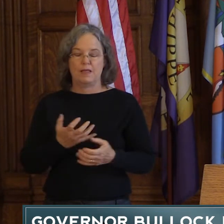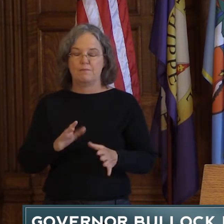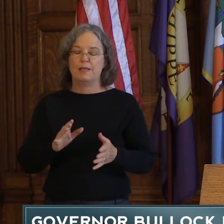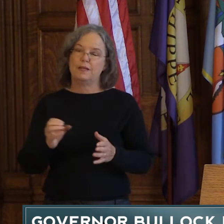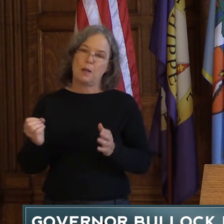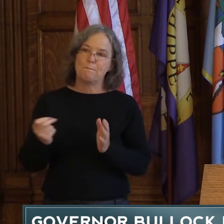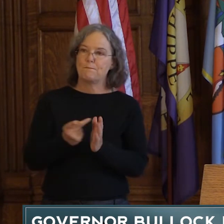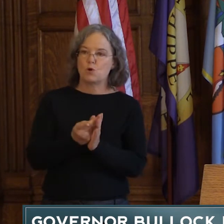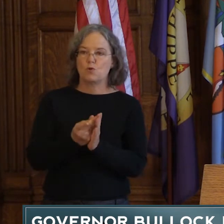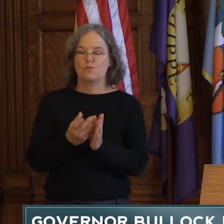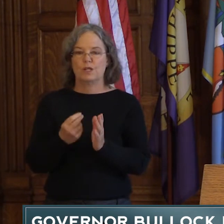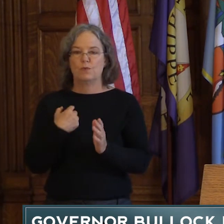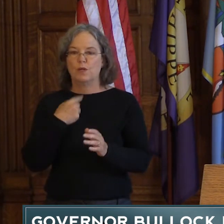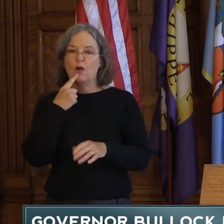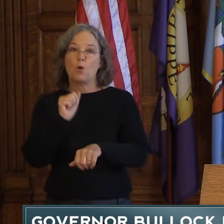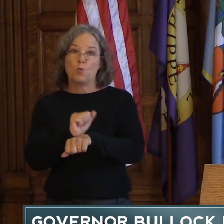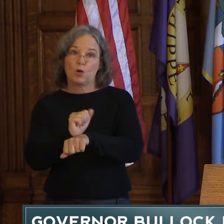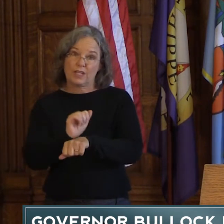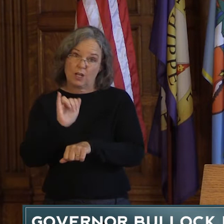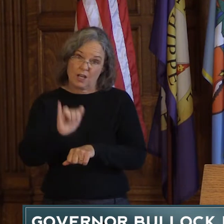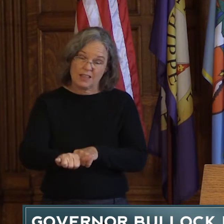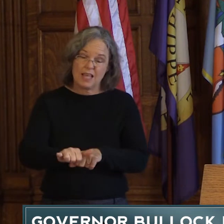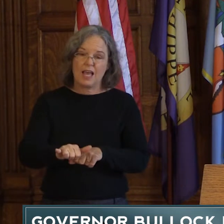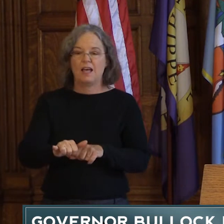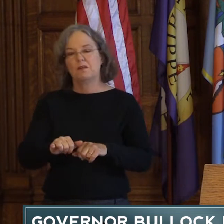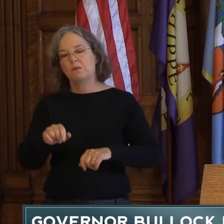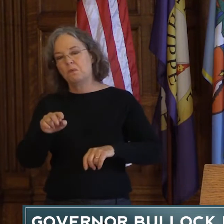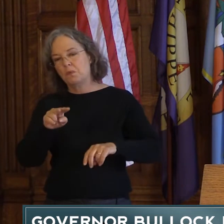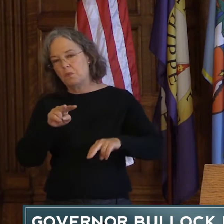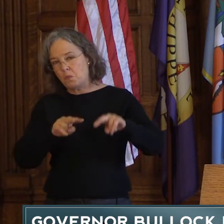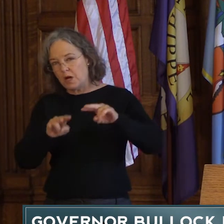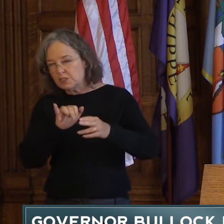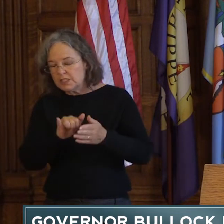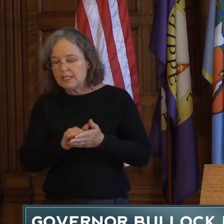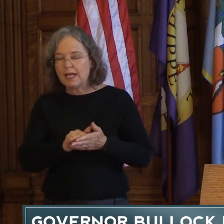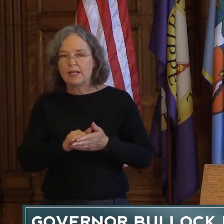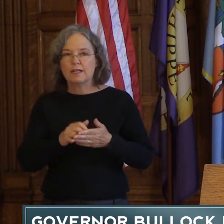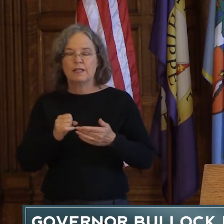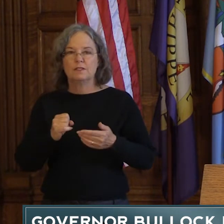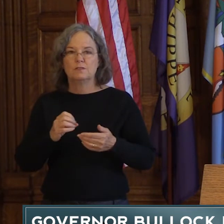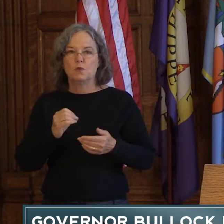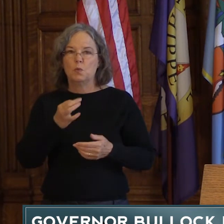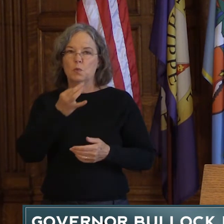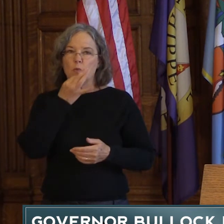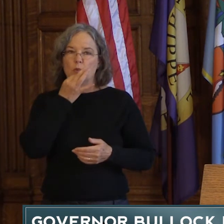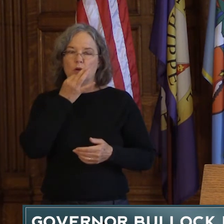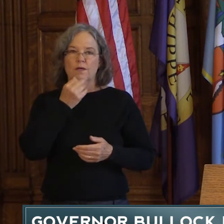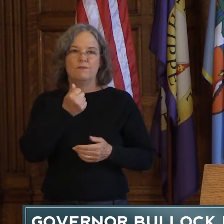statements, and we're working on it, we're assessing it, and so it will be in the upcoming weeks.